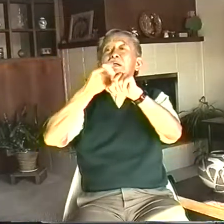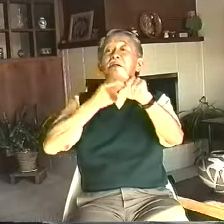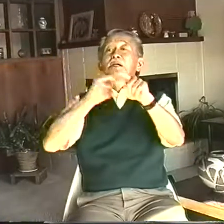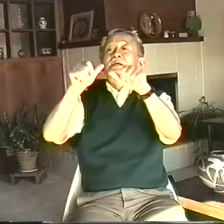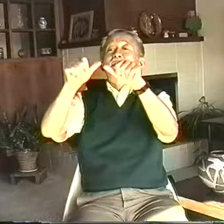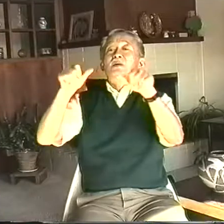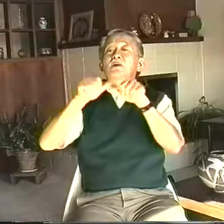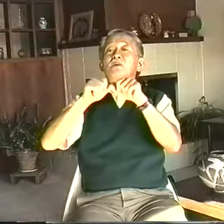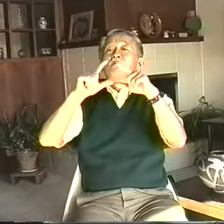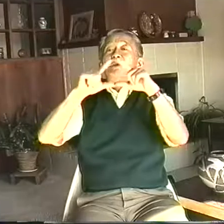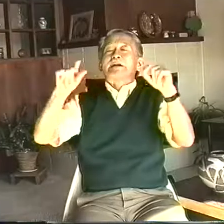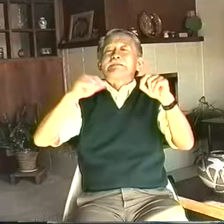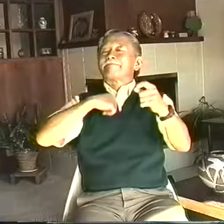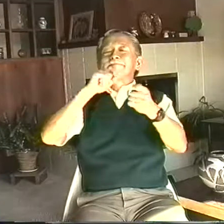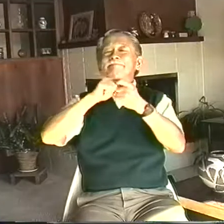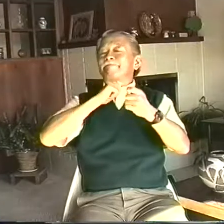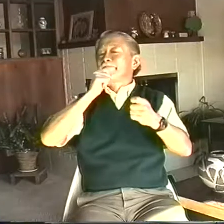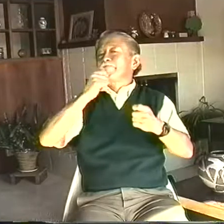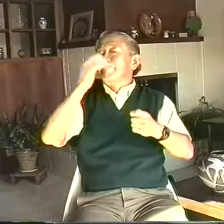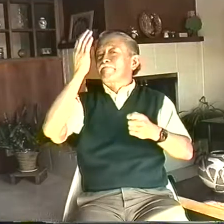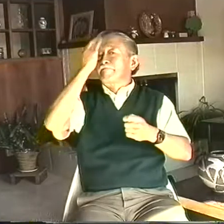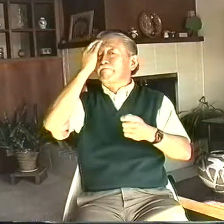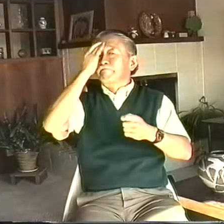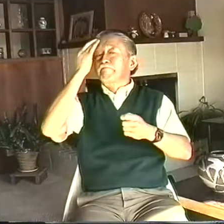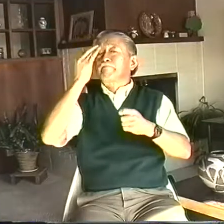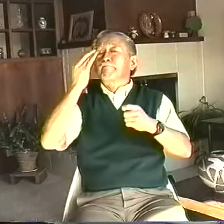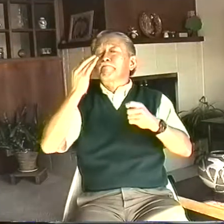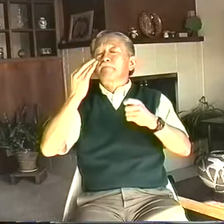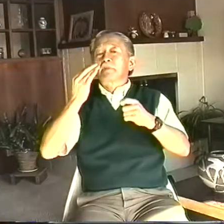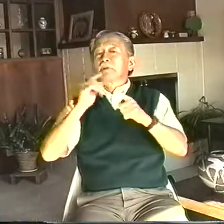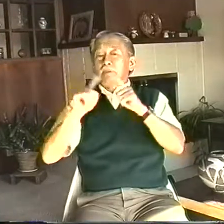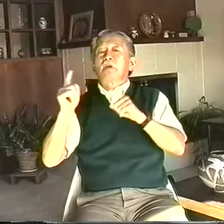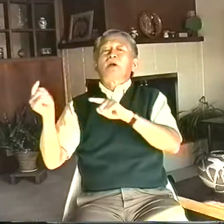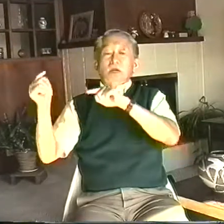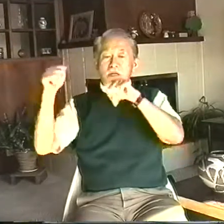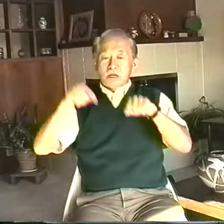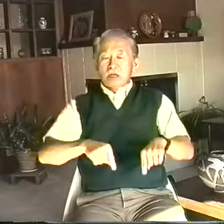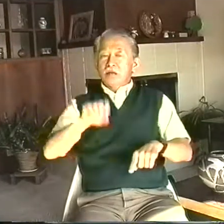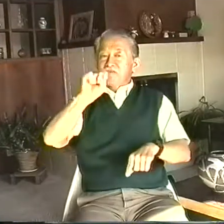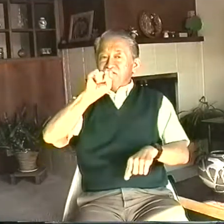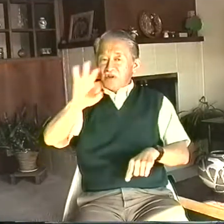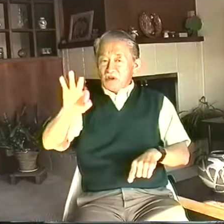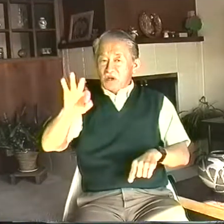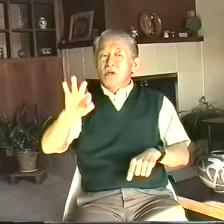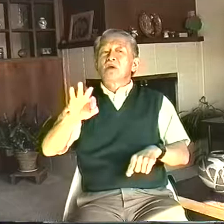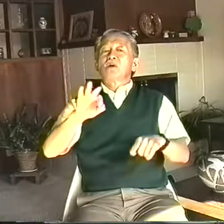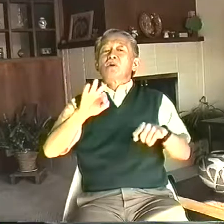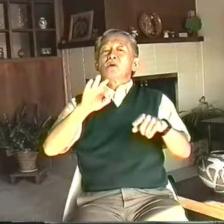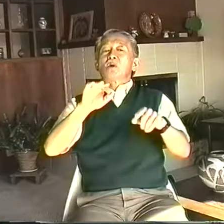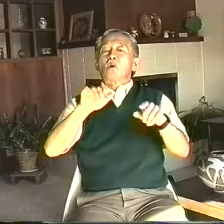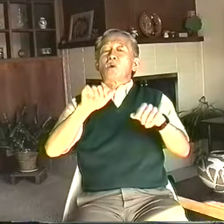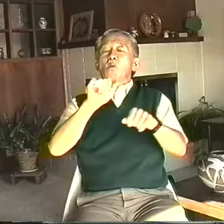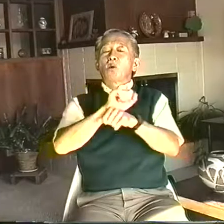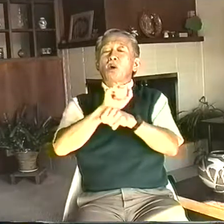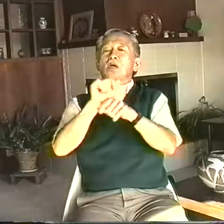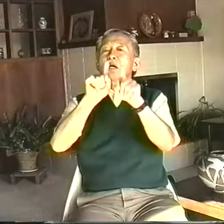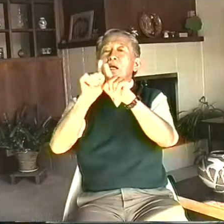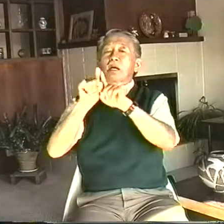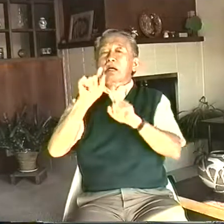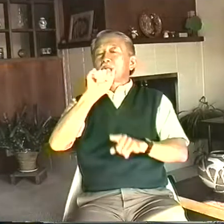On my mother's side, my grandfather immigrated from an area of Japan that I'm not really familiar with. I